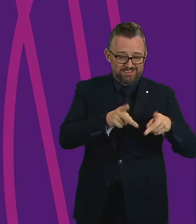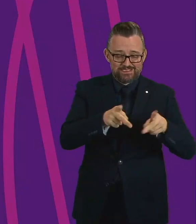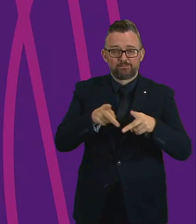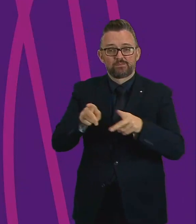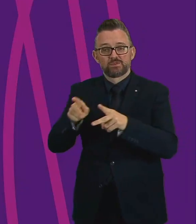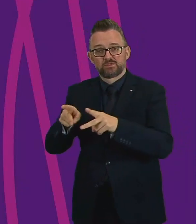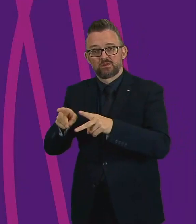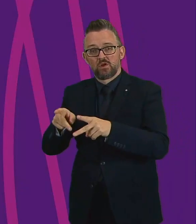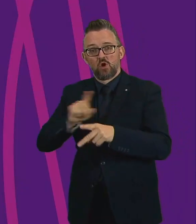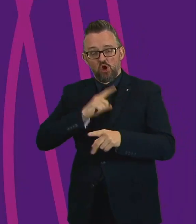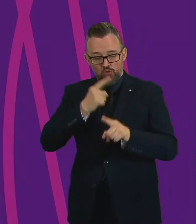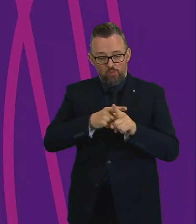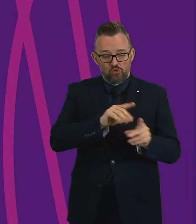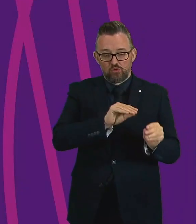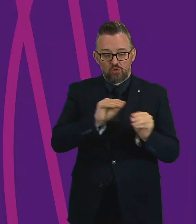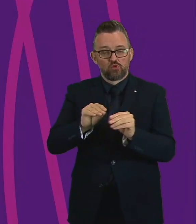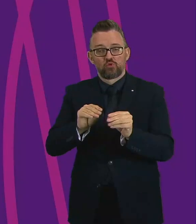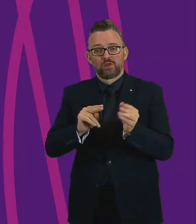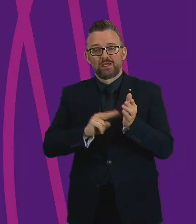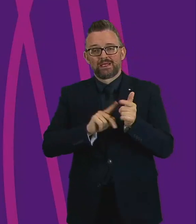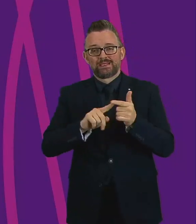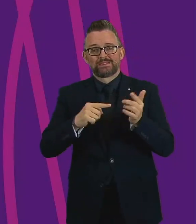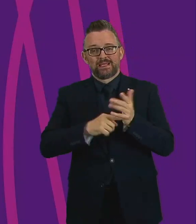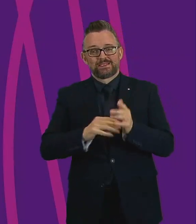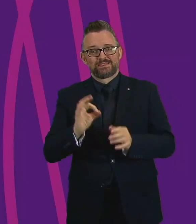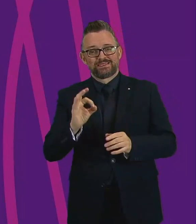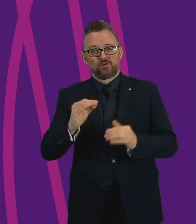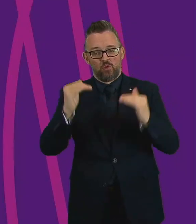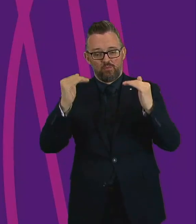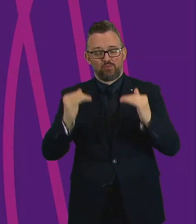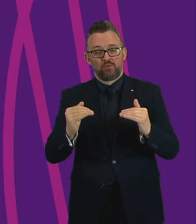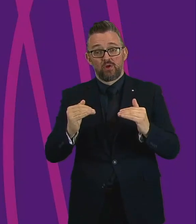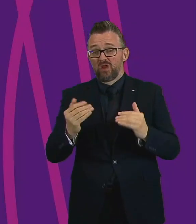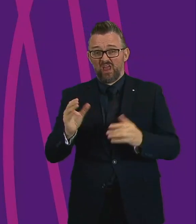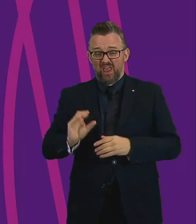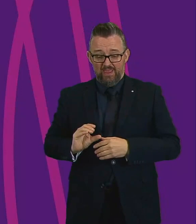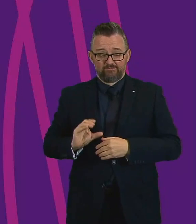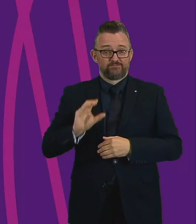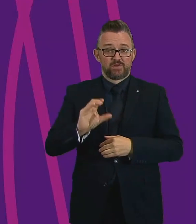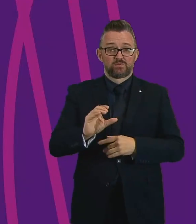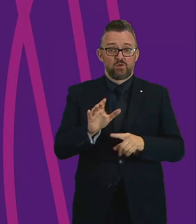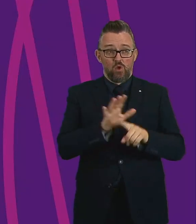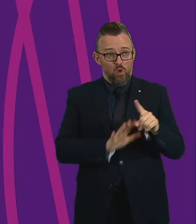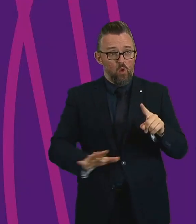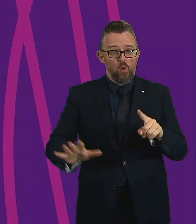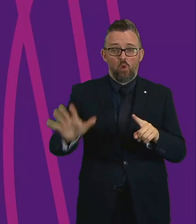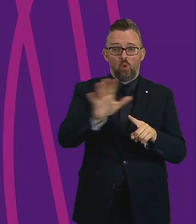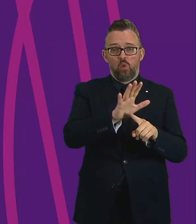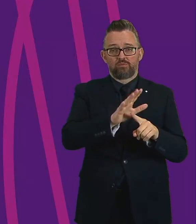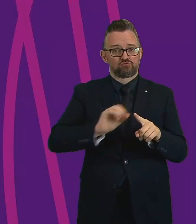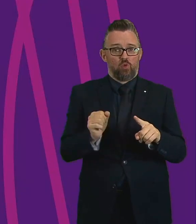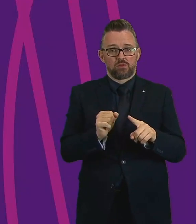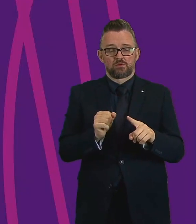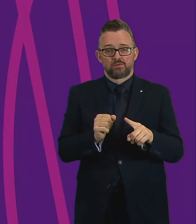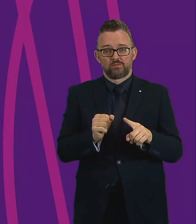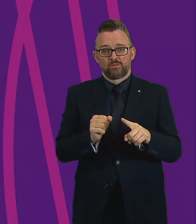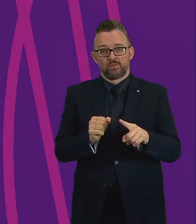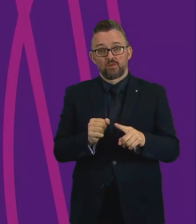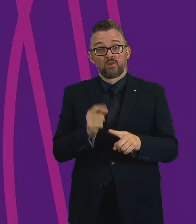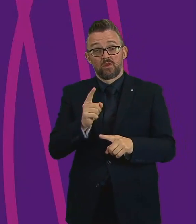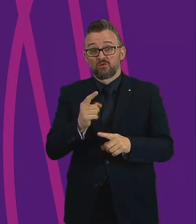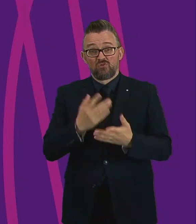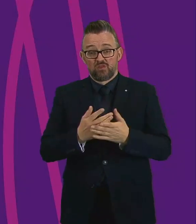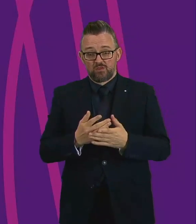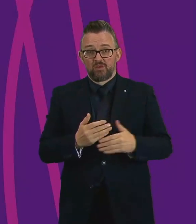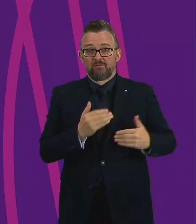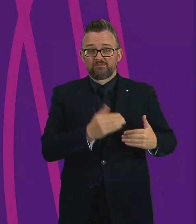transition to net zero. It delivers investment right across Scotland, in every part of Scotland. And this is only phase